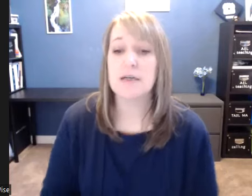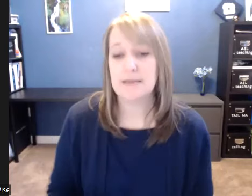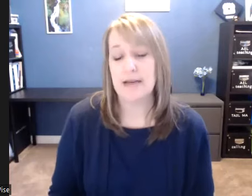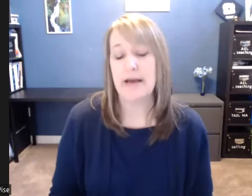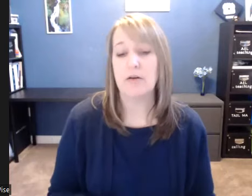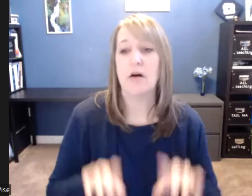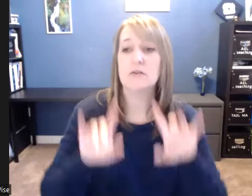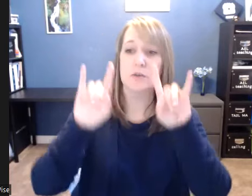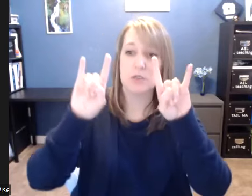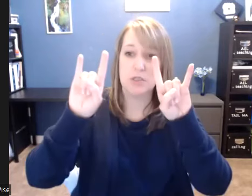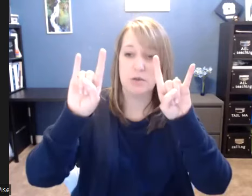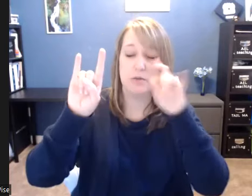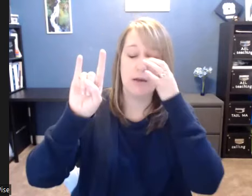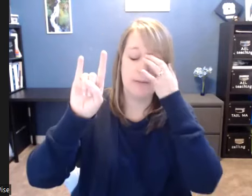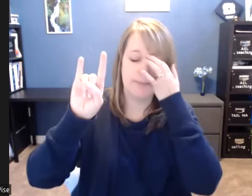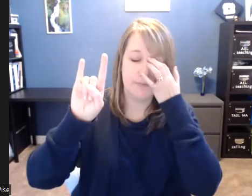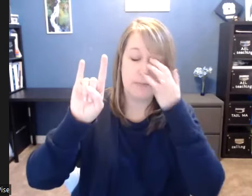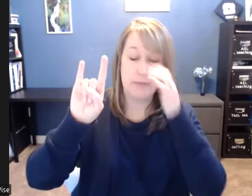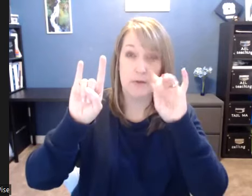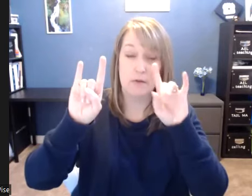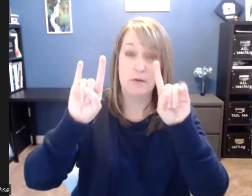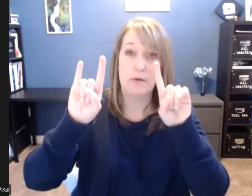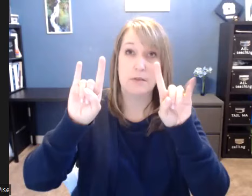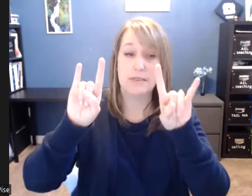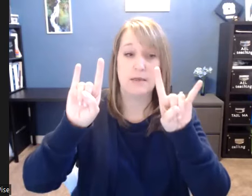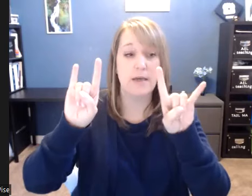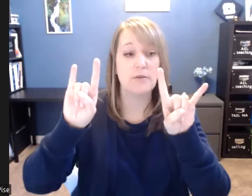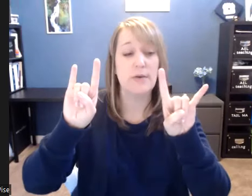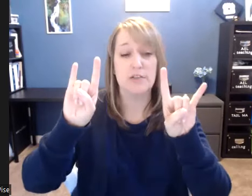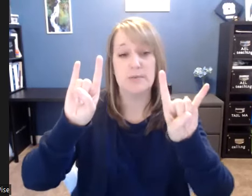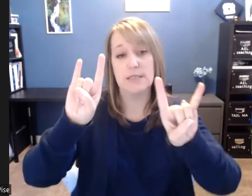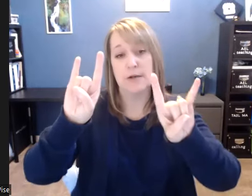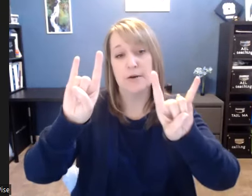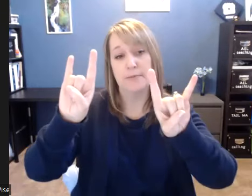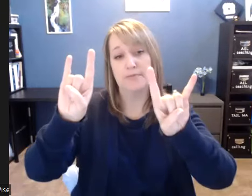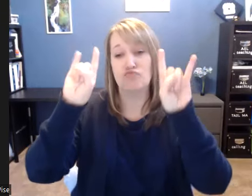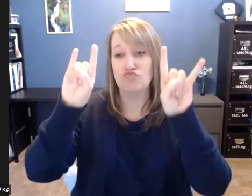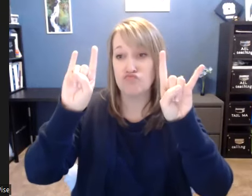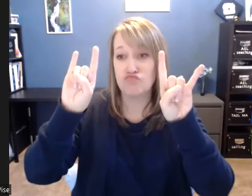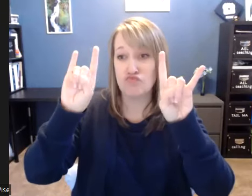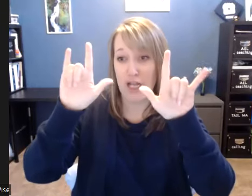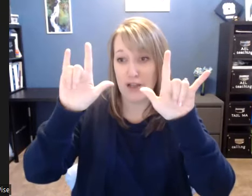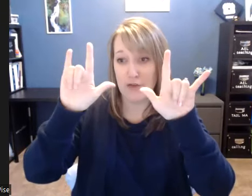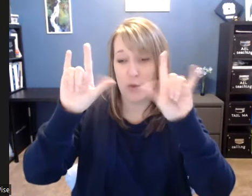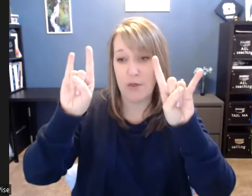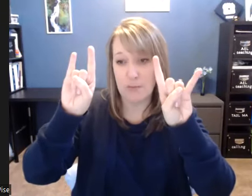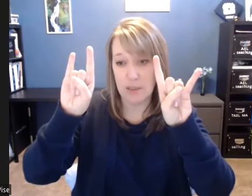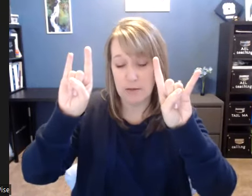is signed alcohol. So you want two, let's see, I don't know what handshapes these are. I love you with a thumbs in, all